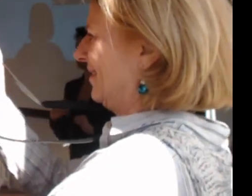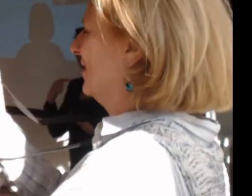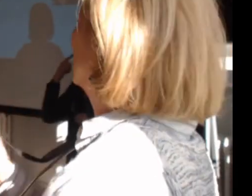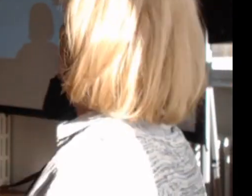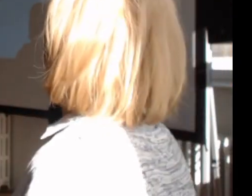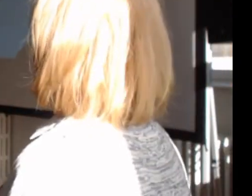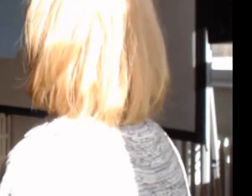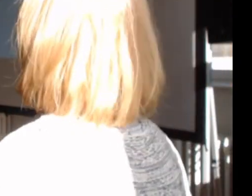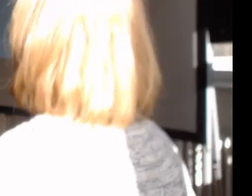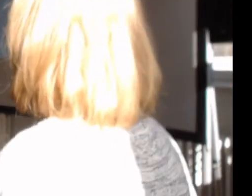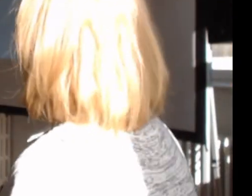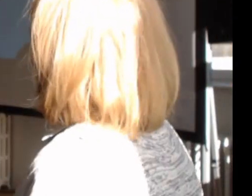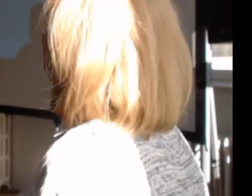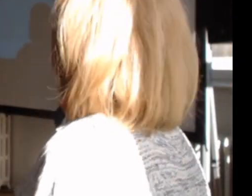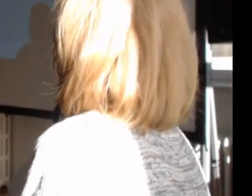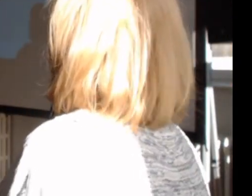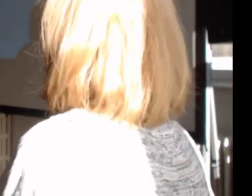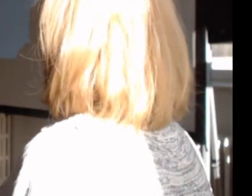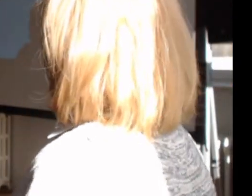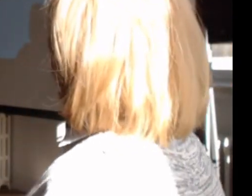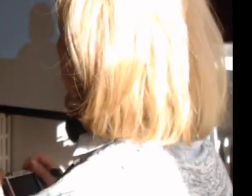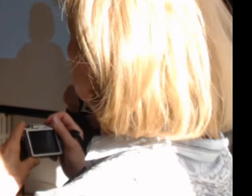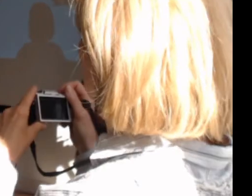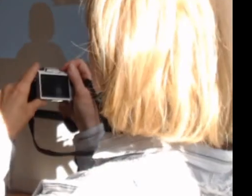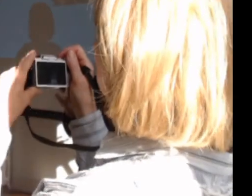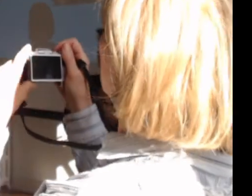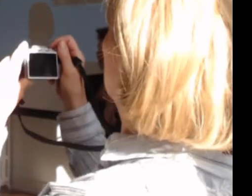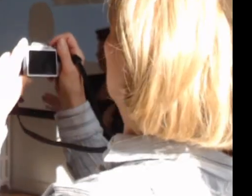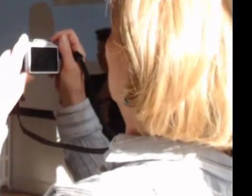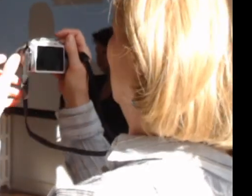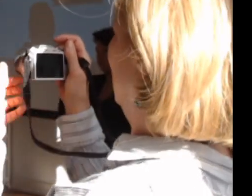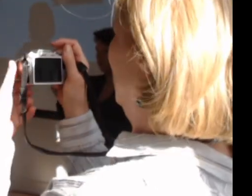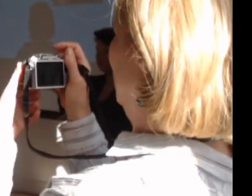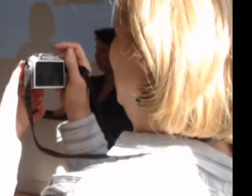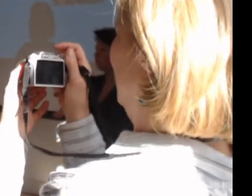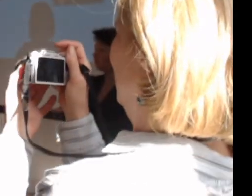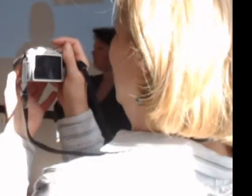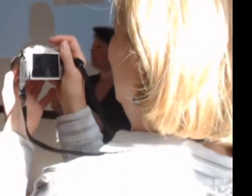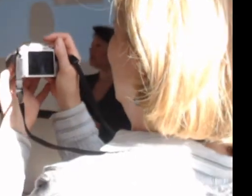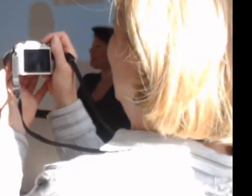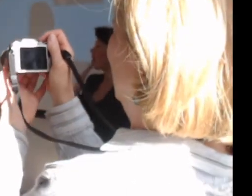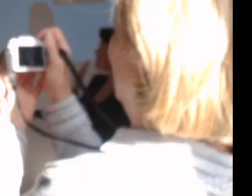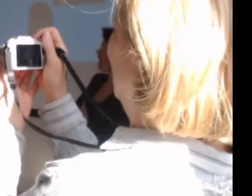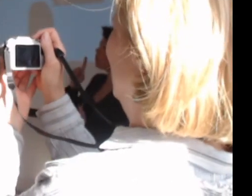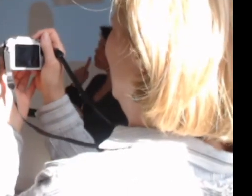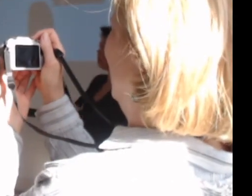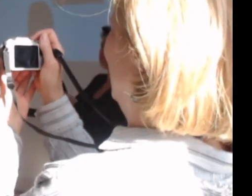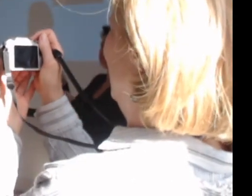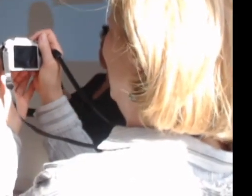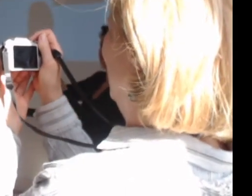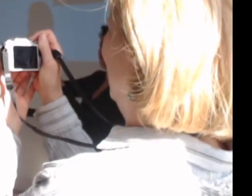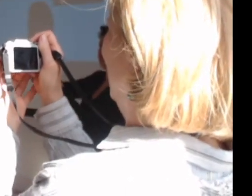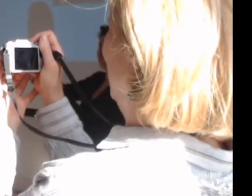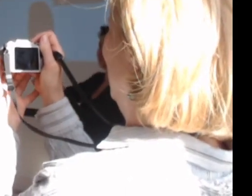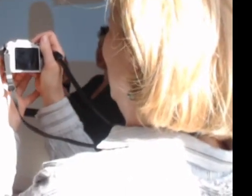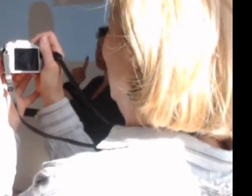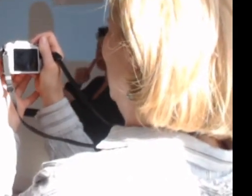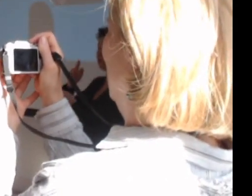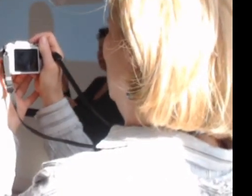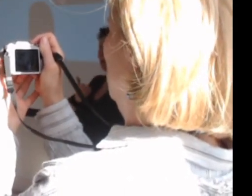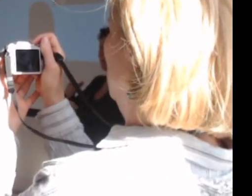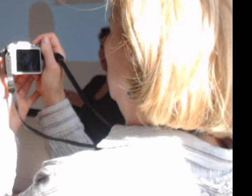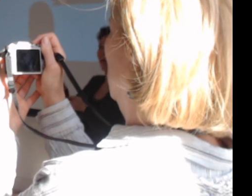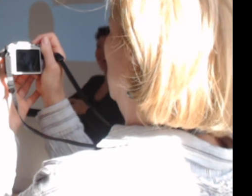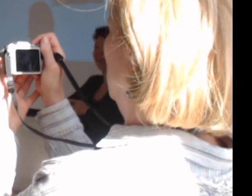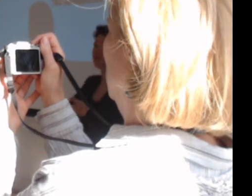technical point of view. I've just been sent a link and downloaded it. So I will ask the people who are running the project and have paid for it to see whether that's